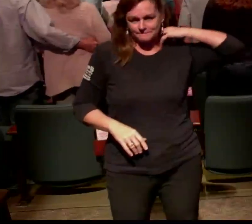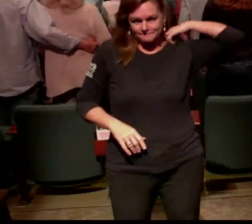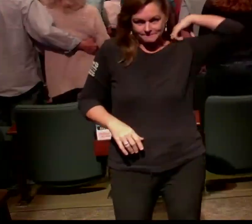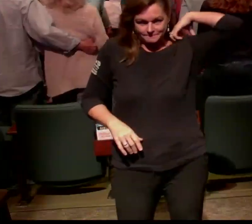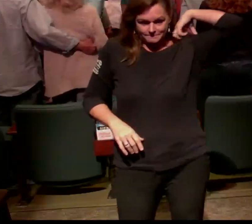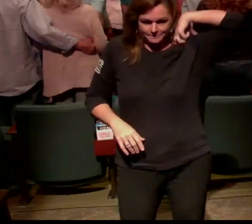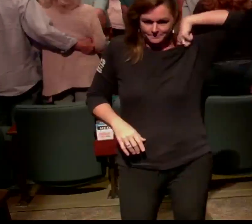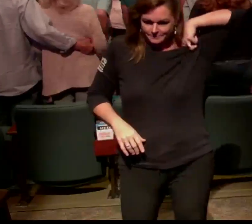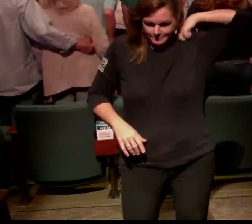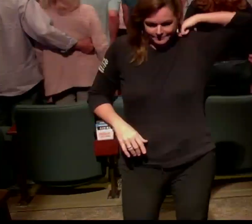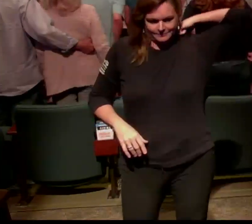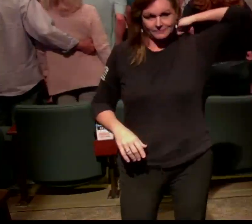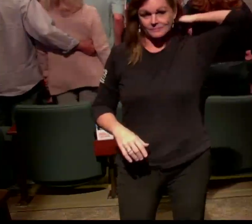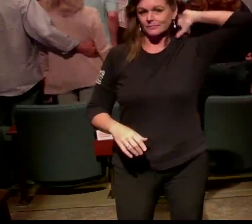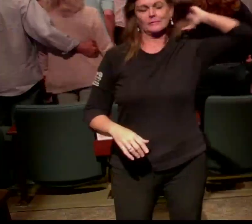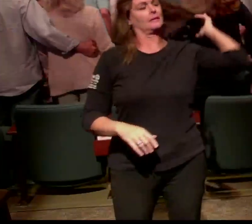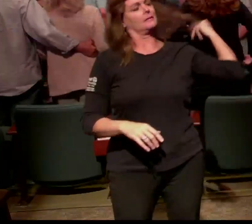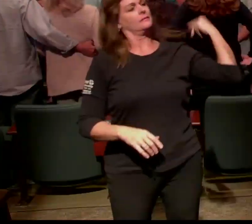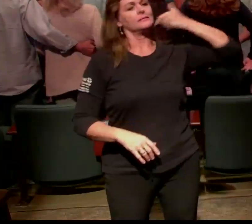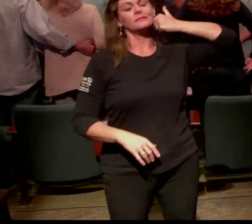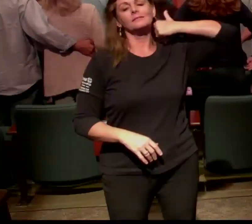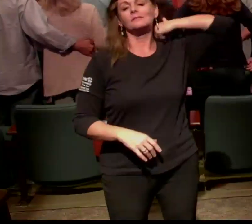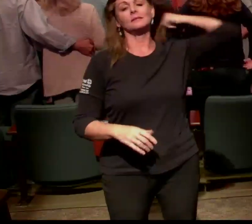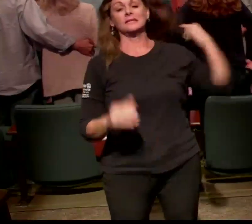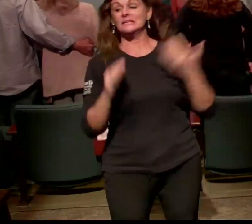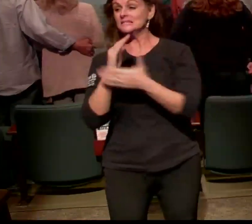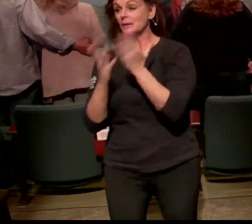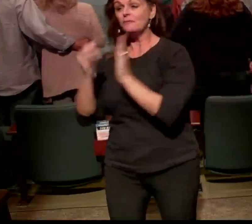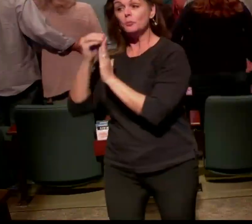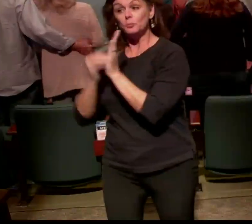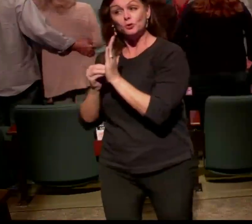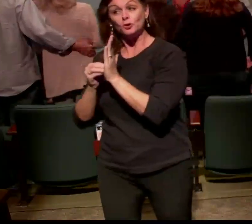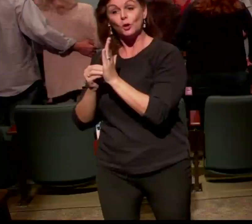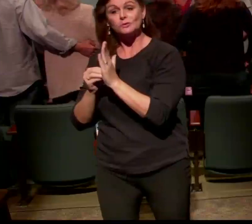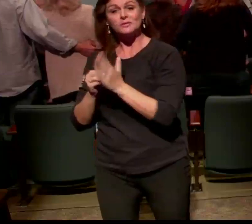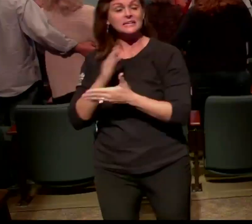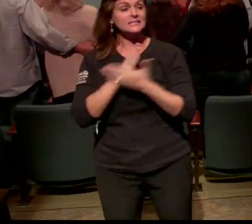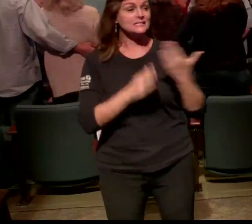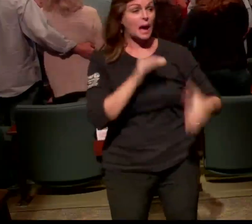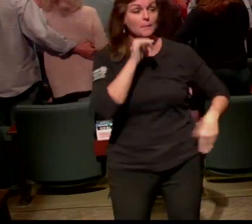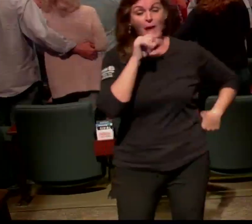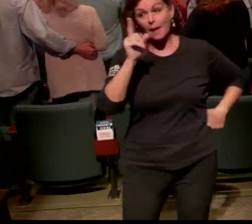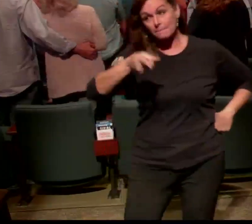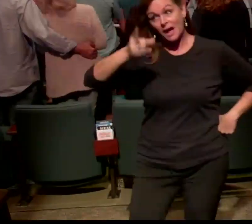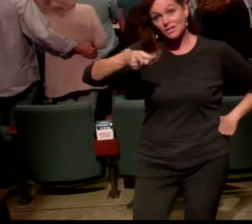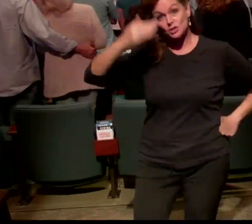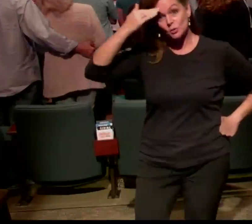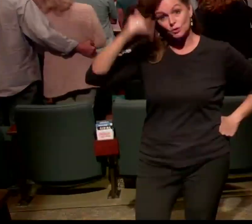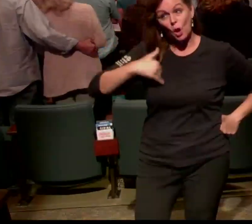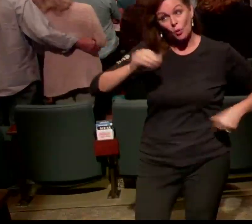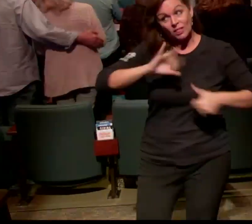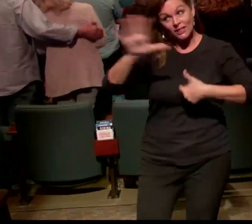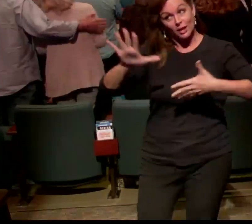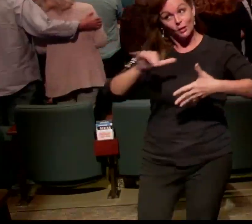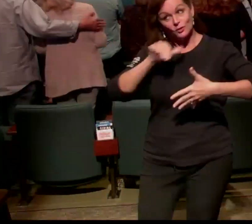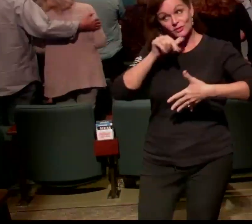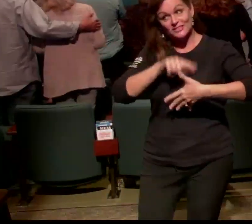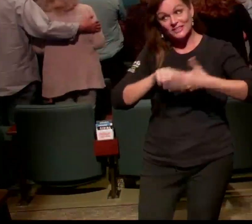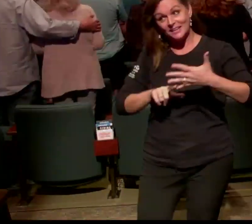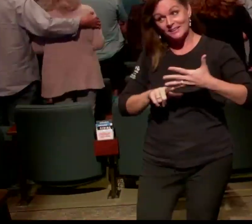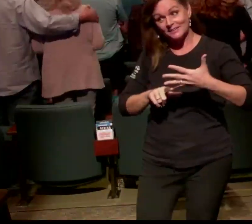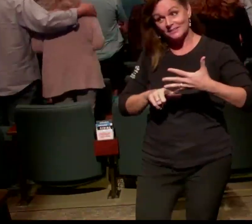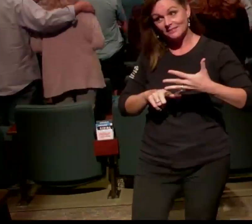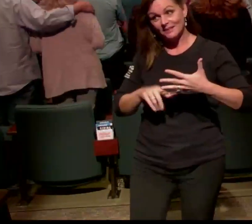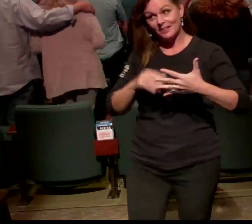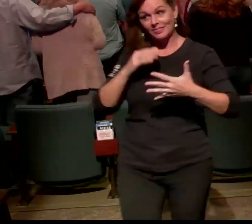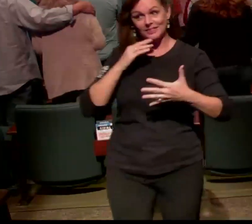I know some of you didn't take notes, so that's okay. Be sure your sin is about to find you out. Okay, are you